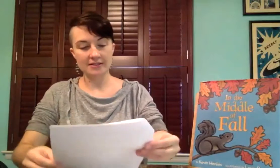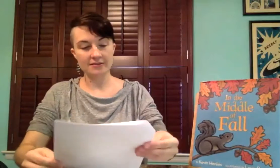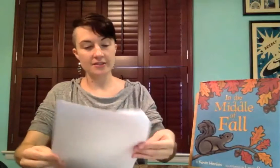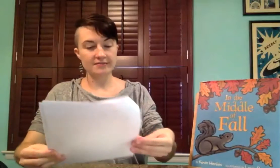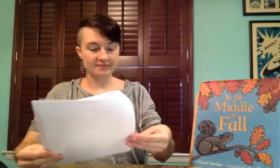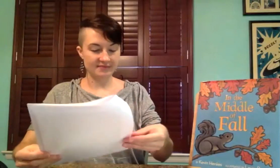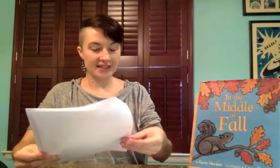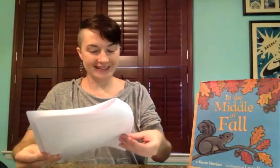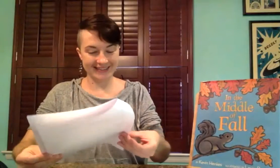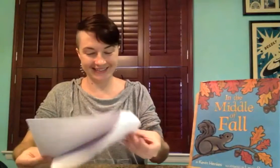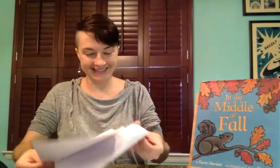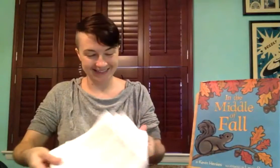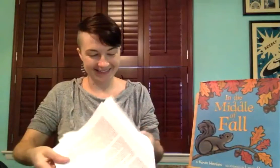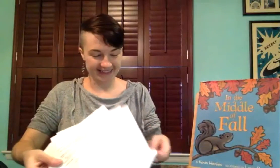right?